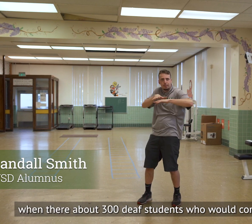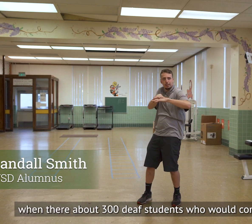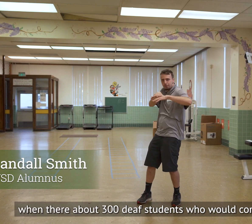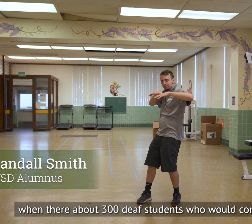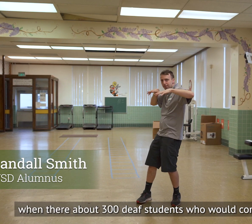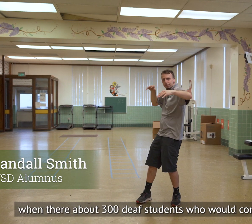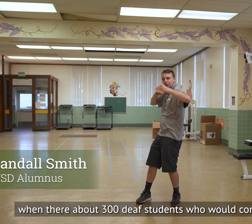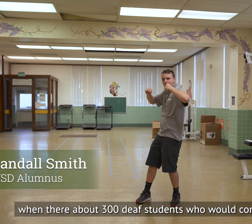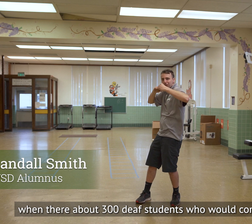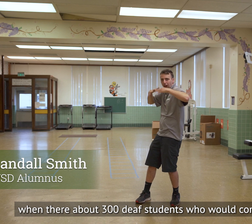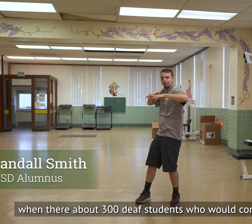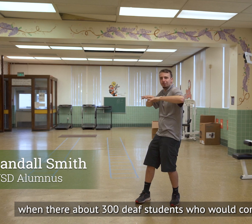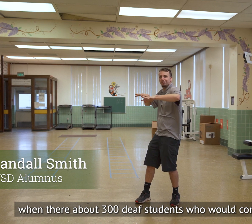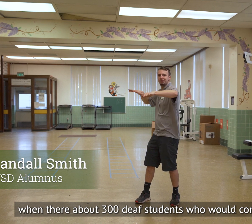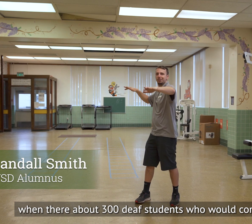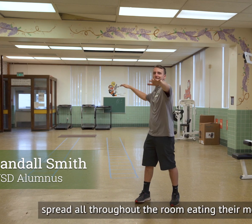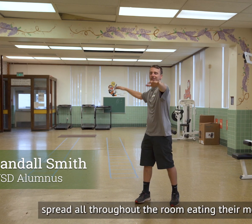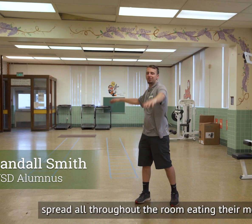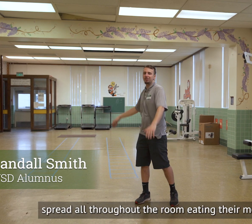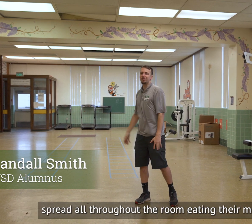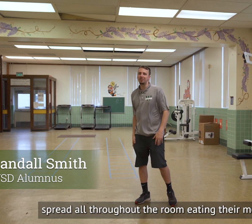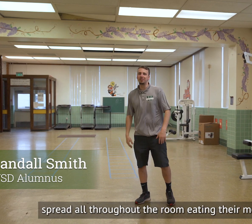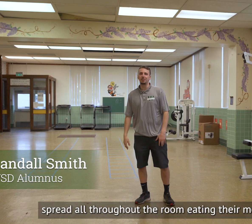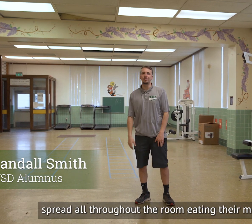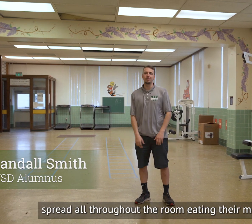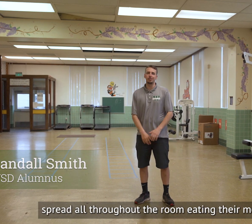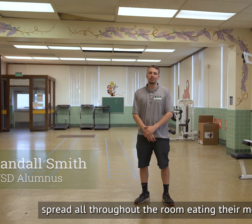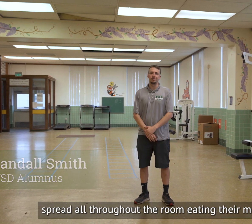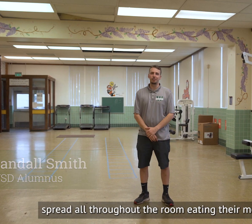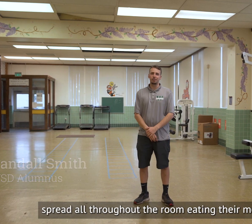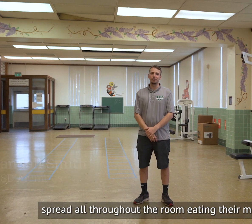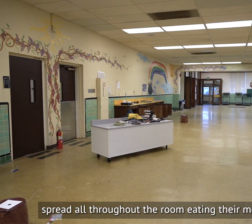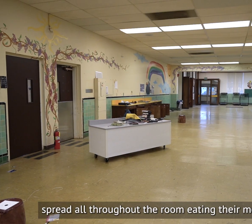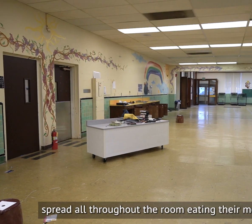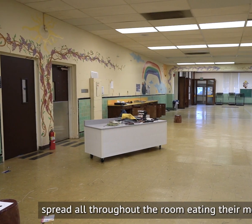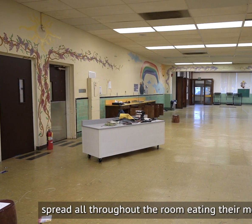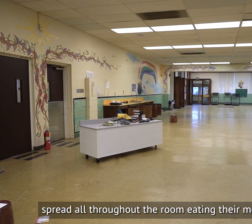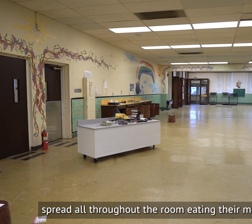deaf students who would come in and spread all throughout the room eating their meals.